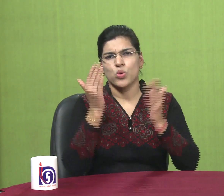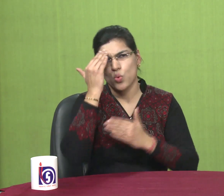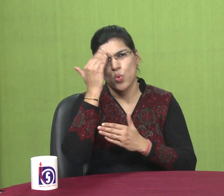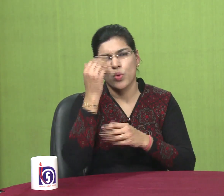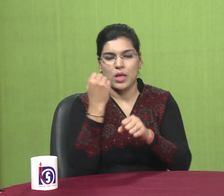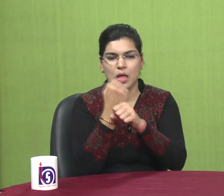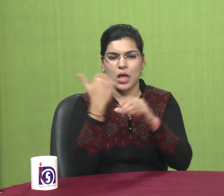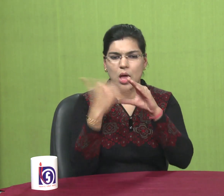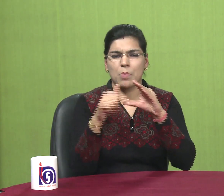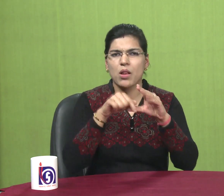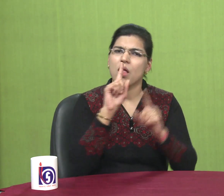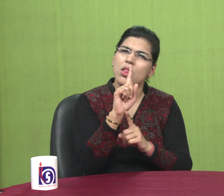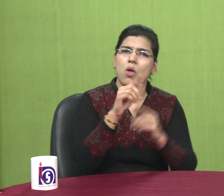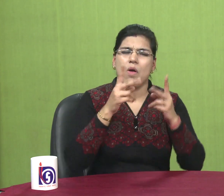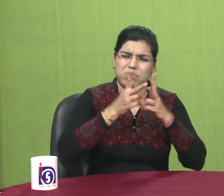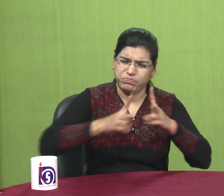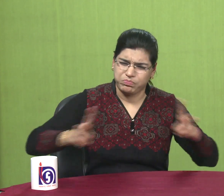These are few. Among them are